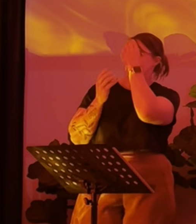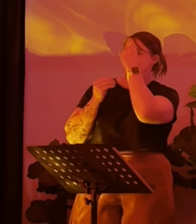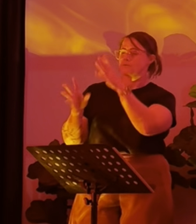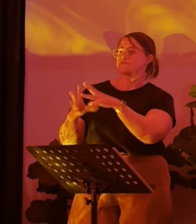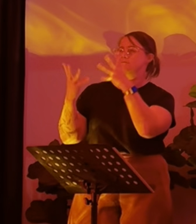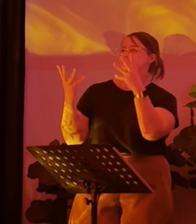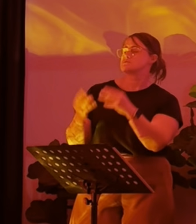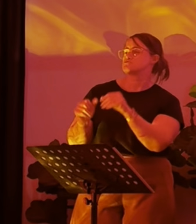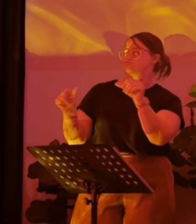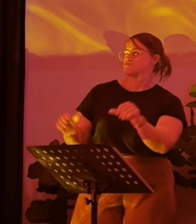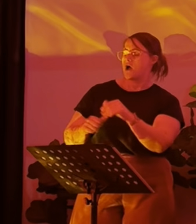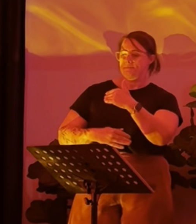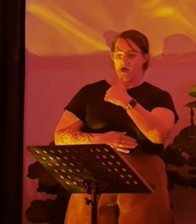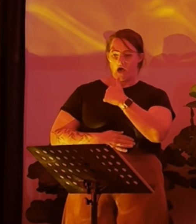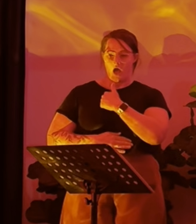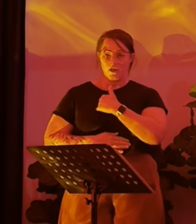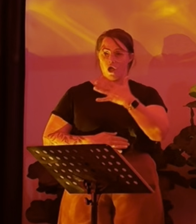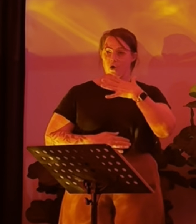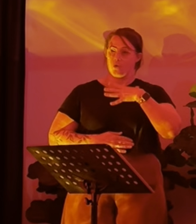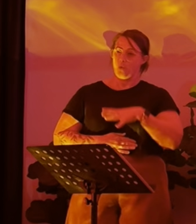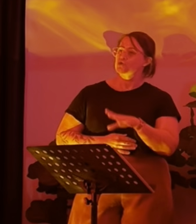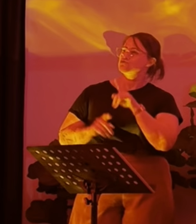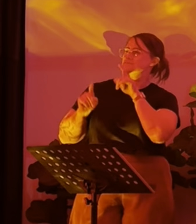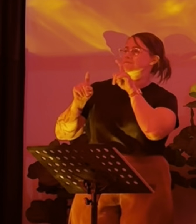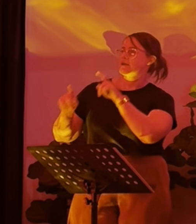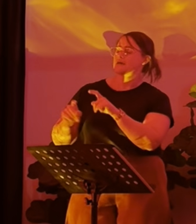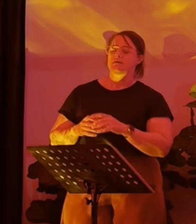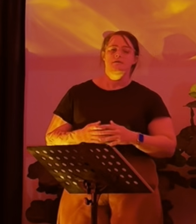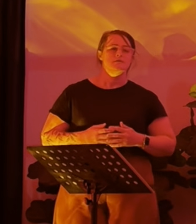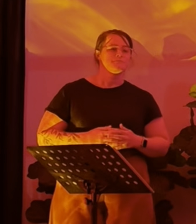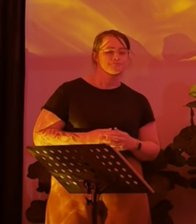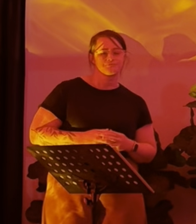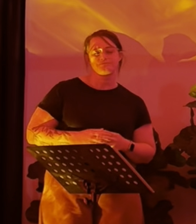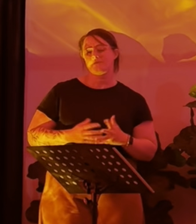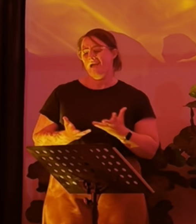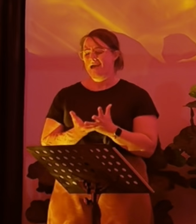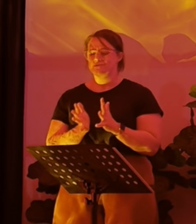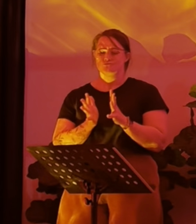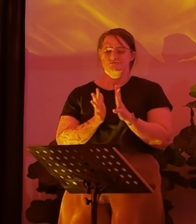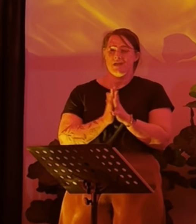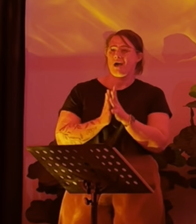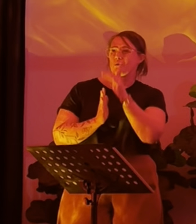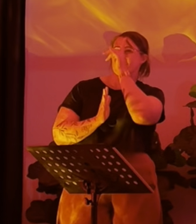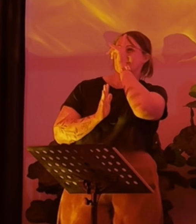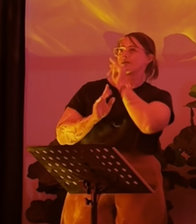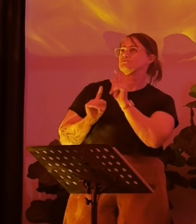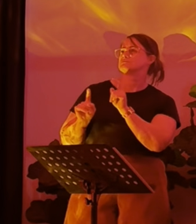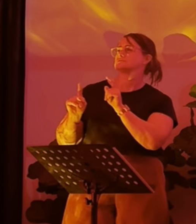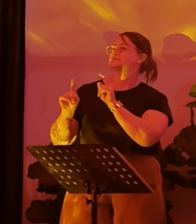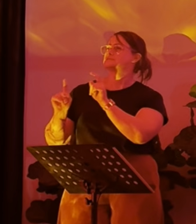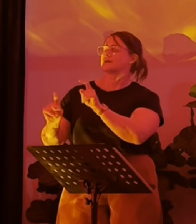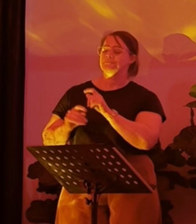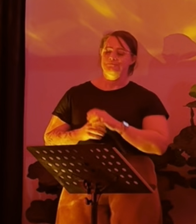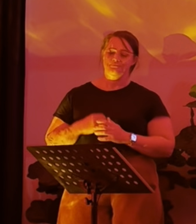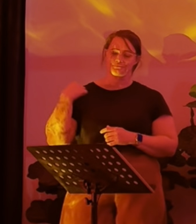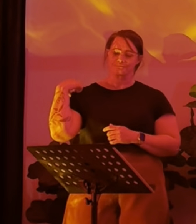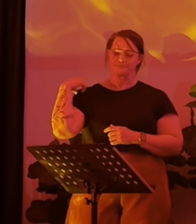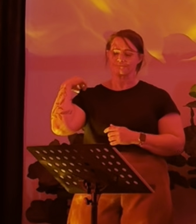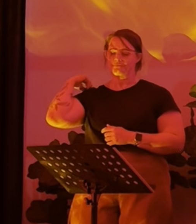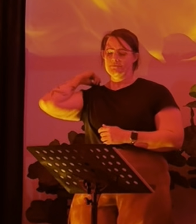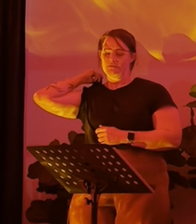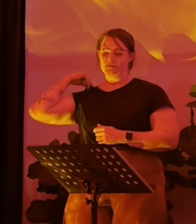okay. But in my heart, all that I want to do is get you to stay. Damn. How do I get you to stay?